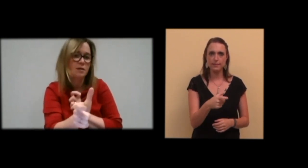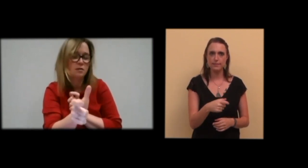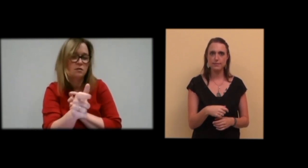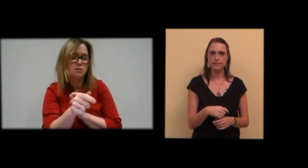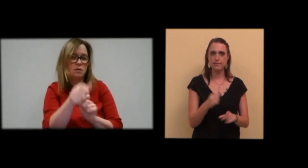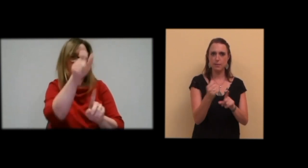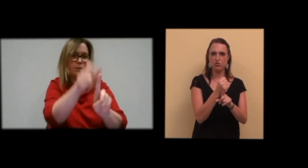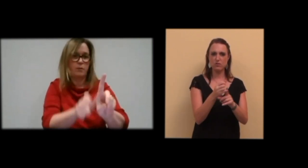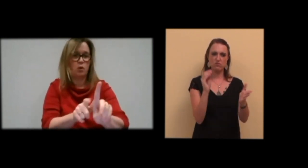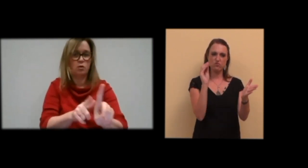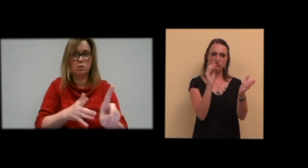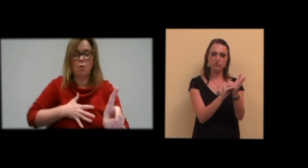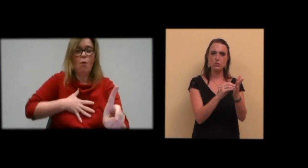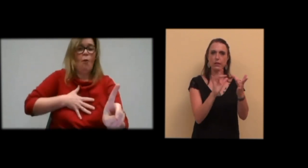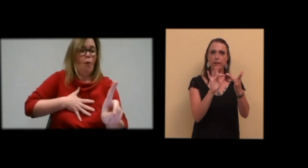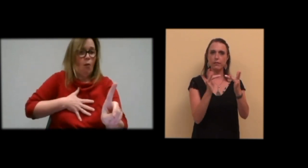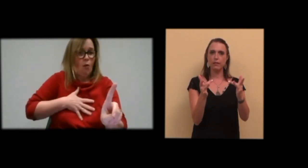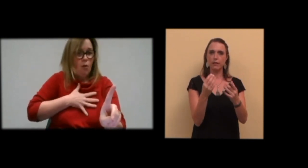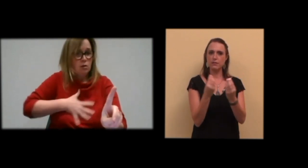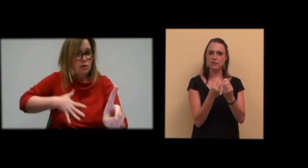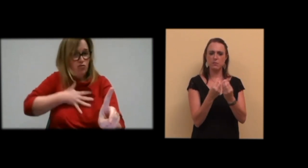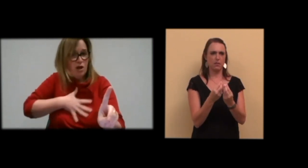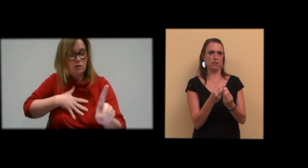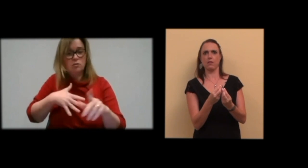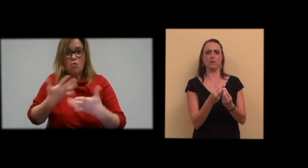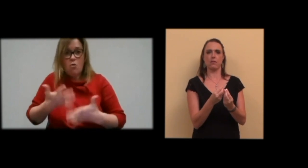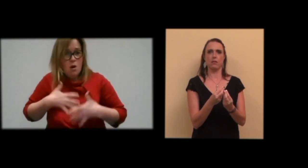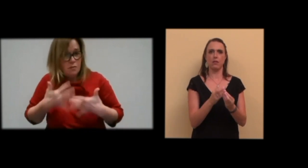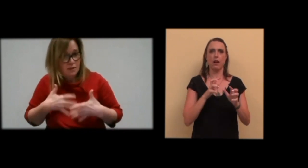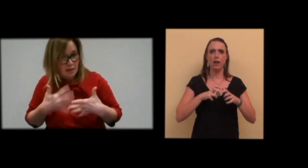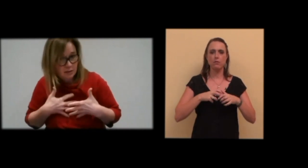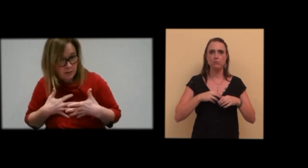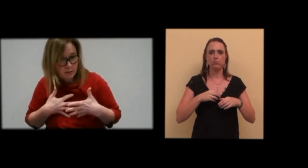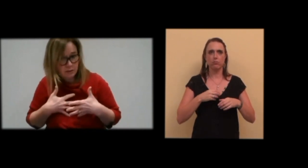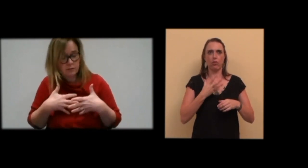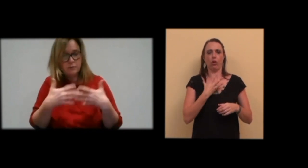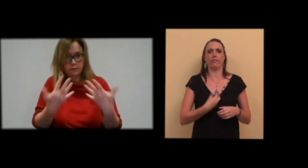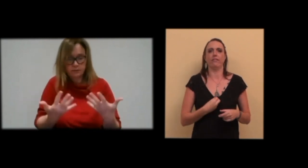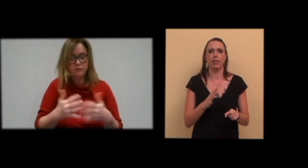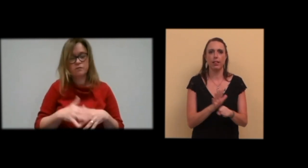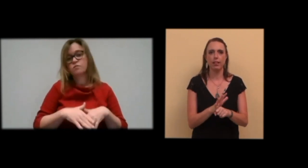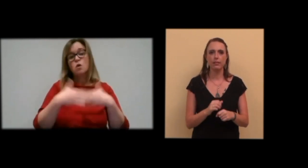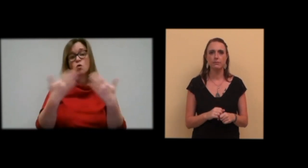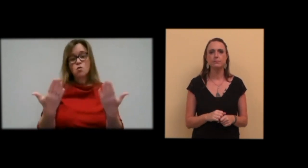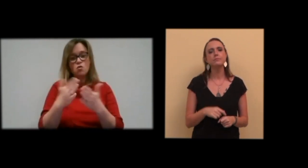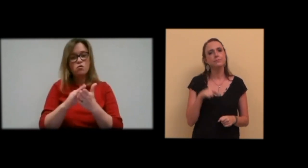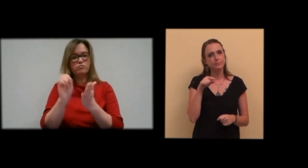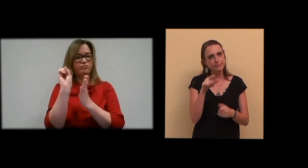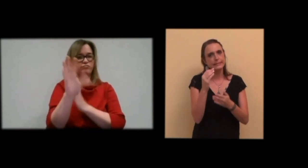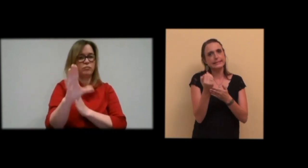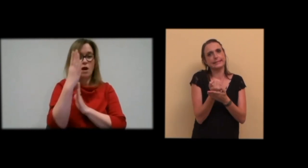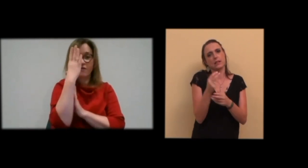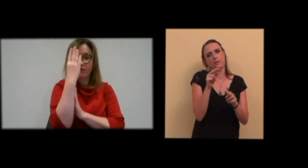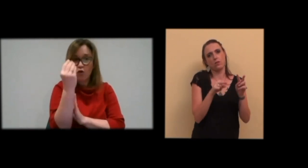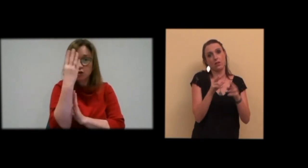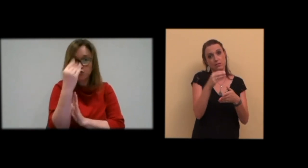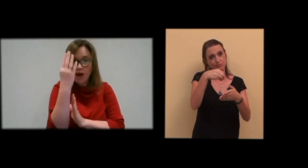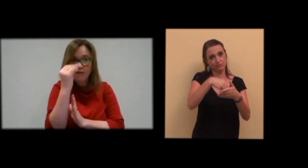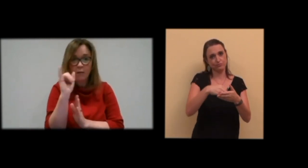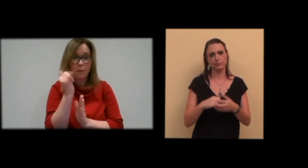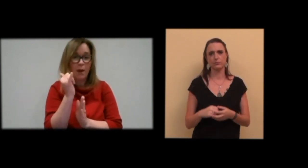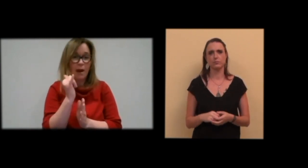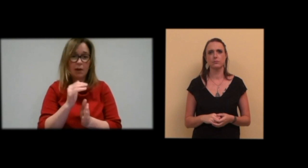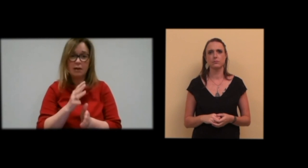where maybe a horrible comment could be put on the internet, something that's really not nice and upsetting. That's